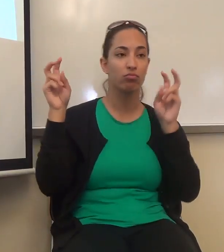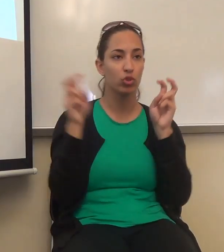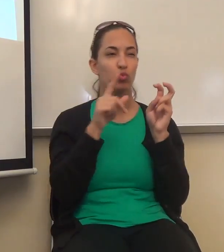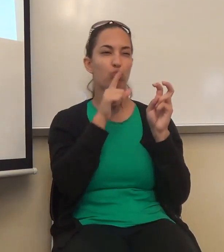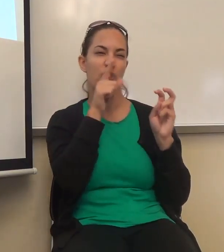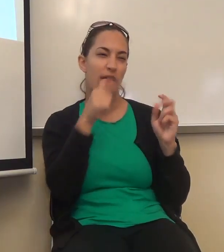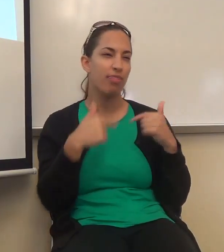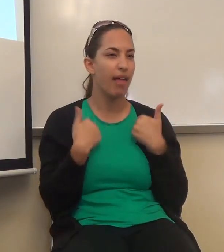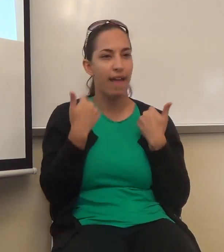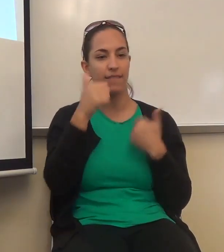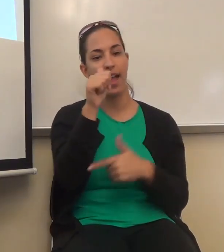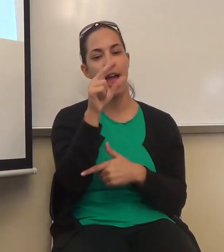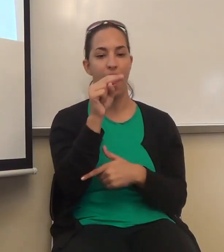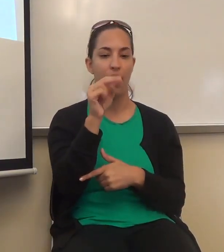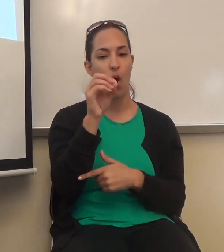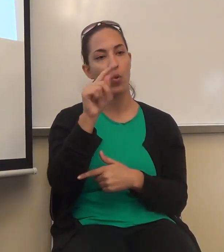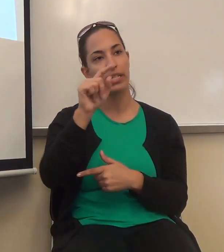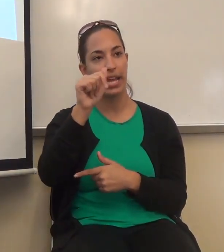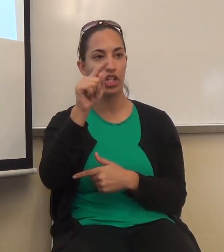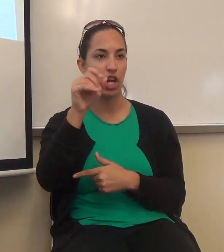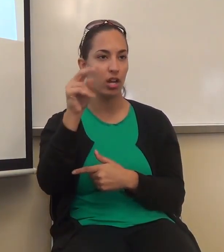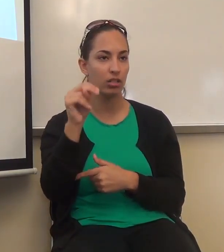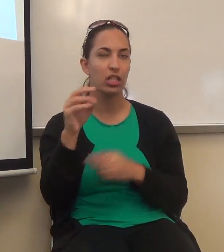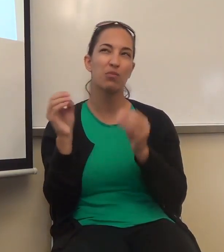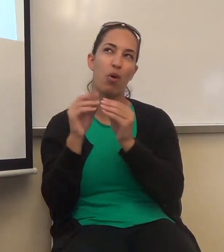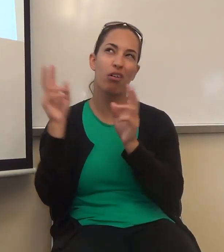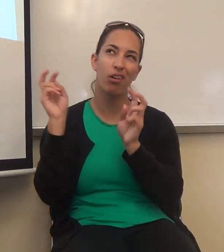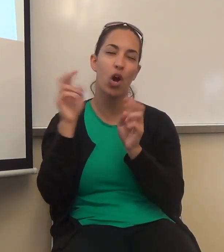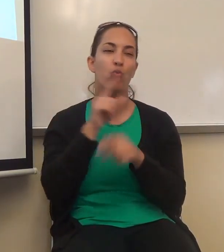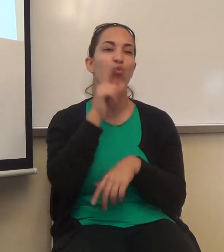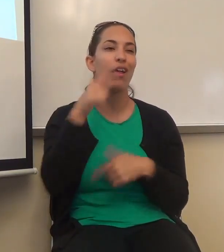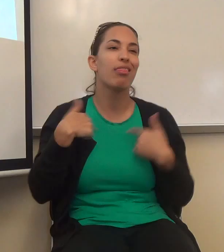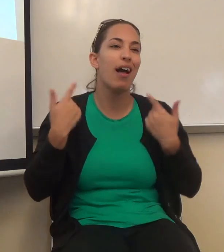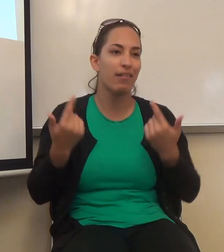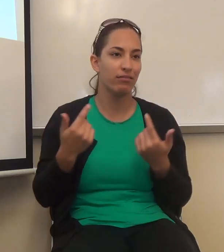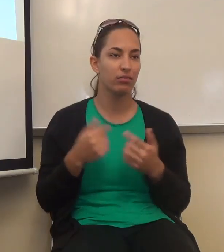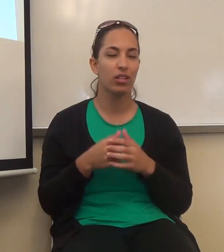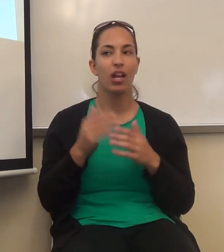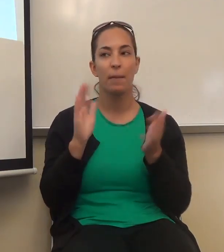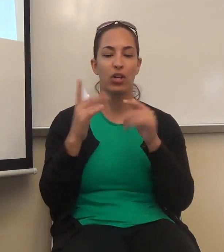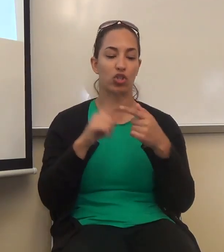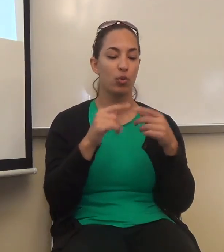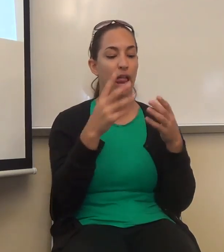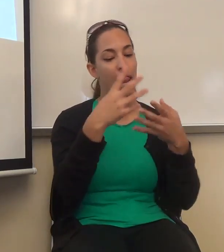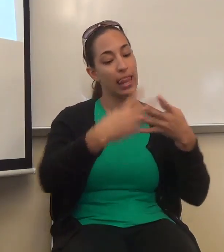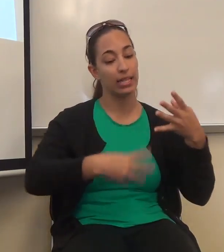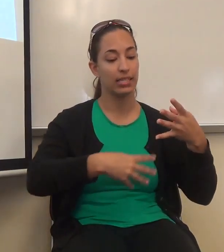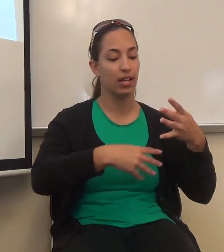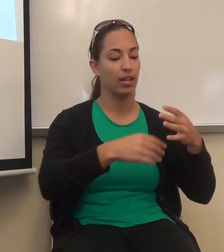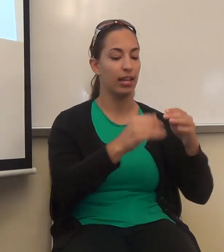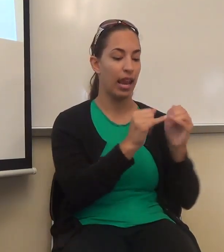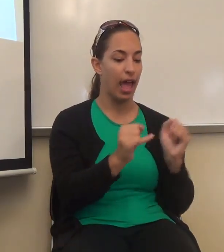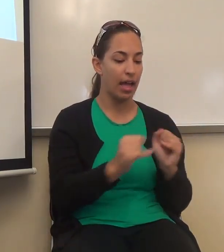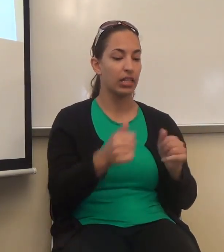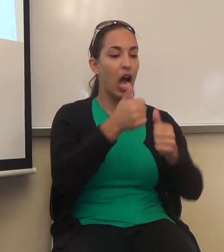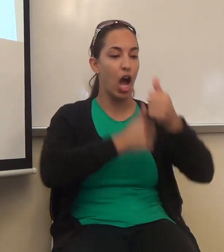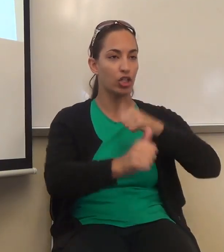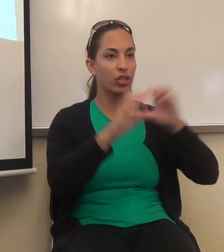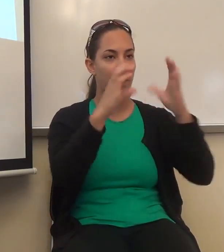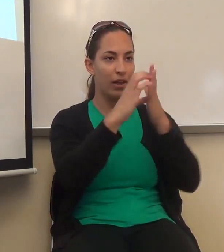more realized situation than listing it on those lines under the paragraphs. Does everyone see what I'm getting at? This